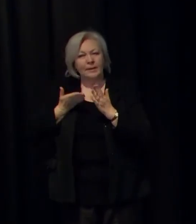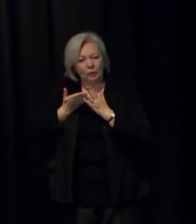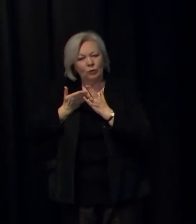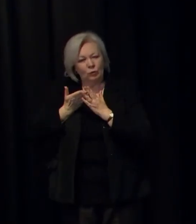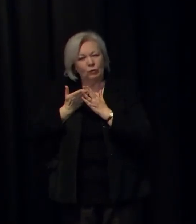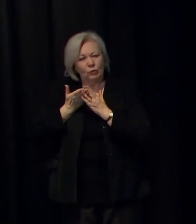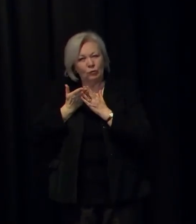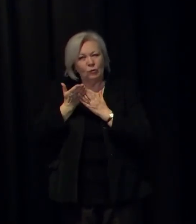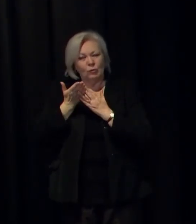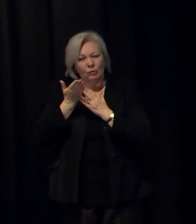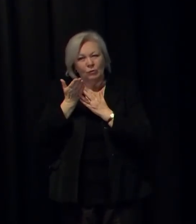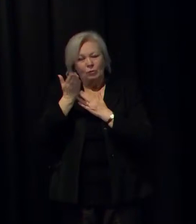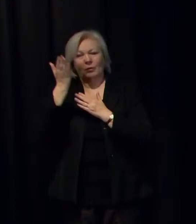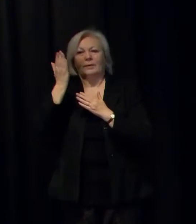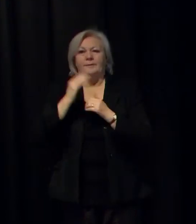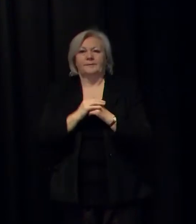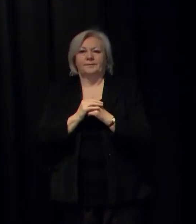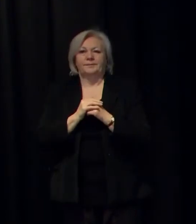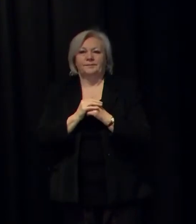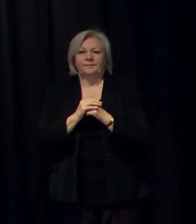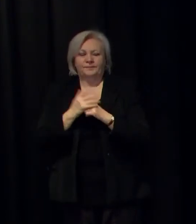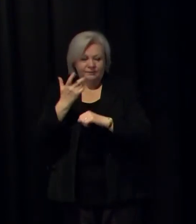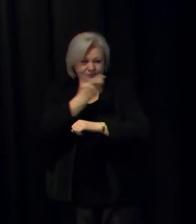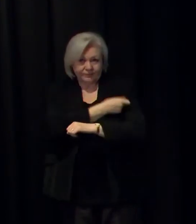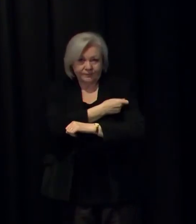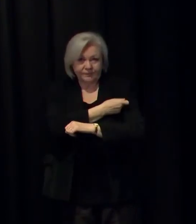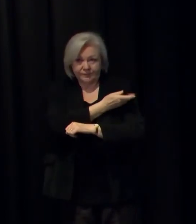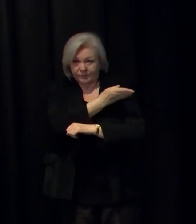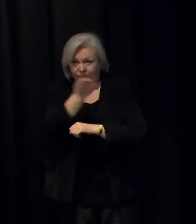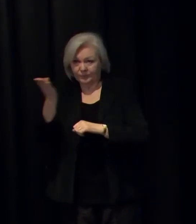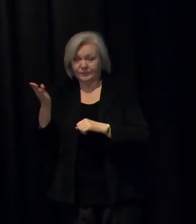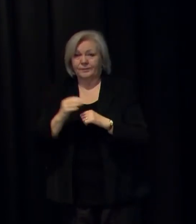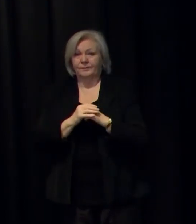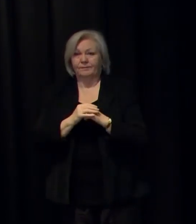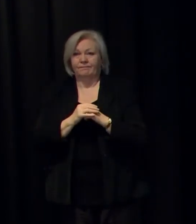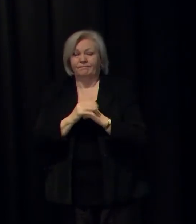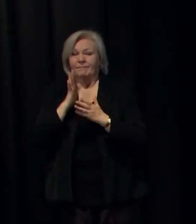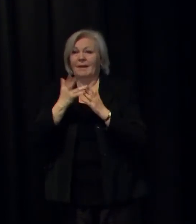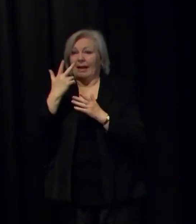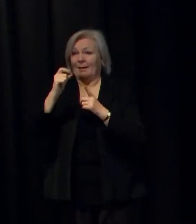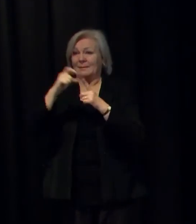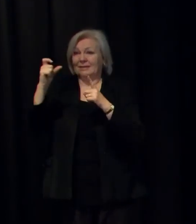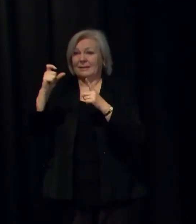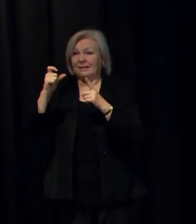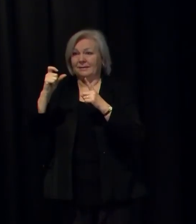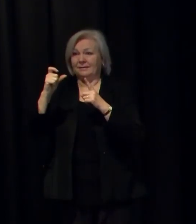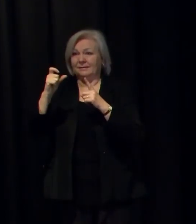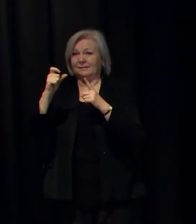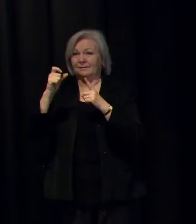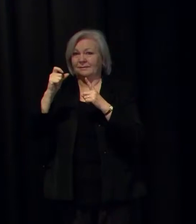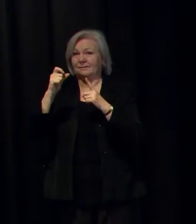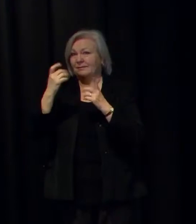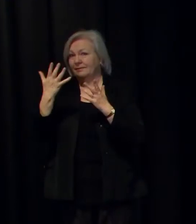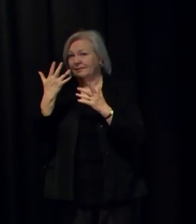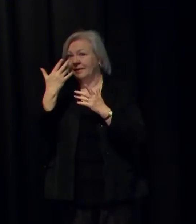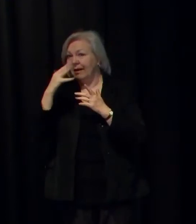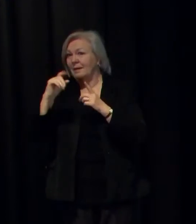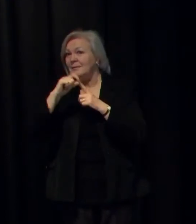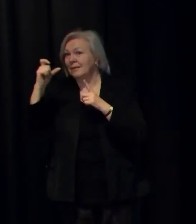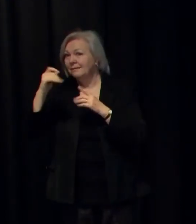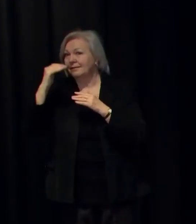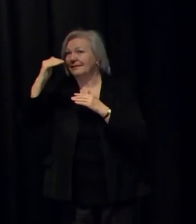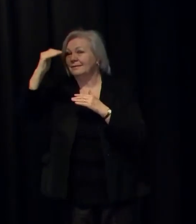push on, push through, get vaccinated so that we can hit 80% and beyond, so that we can open